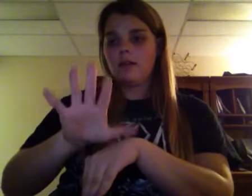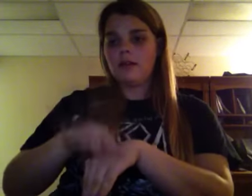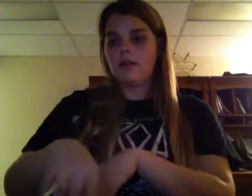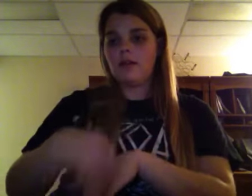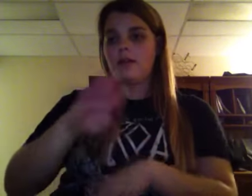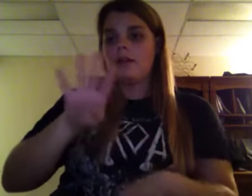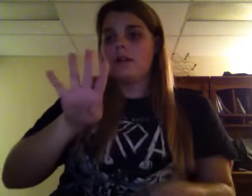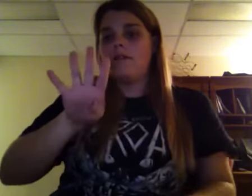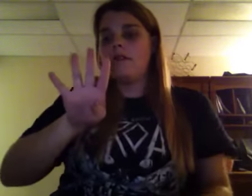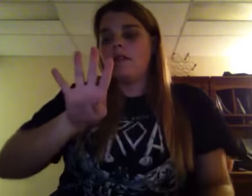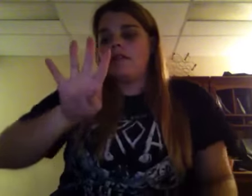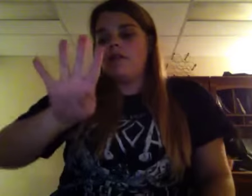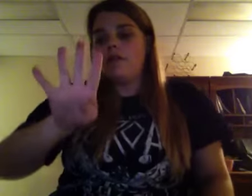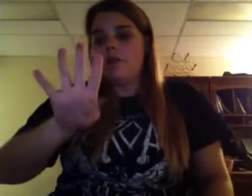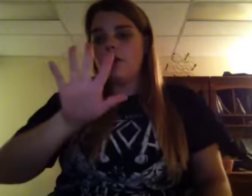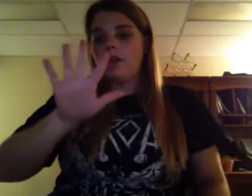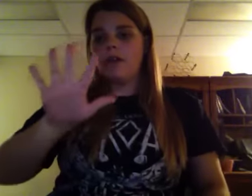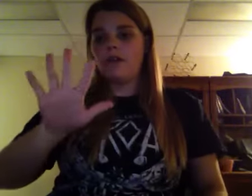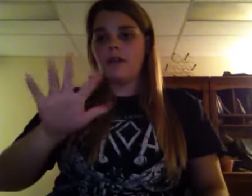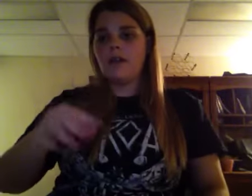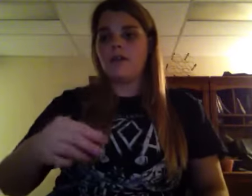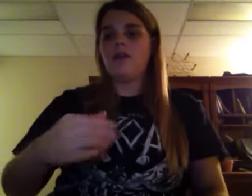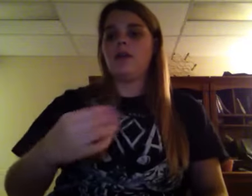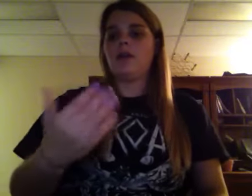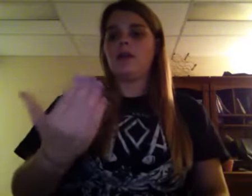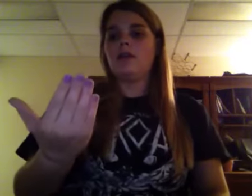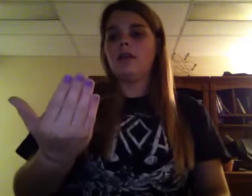say it. You're not going to emphasize a 4 and then a 5, where you're not going to sign